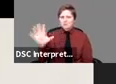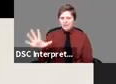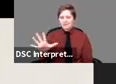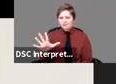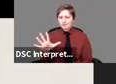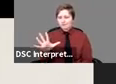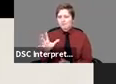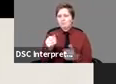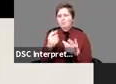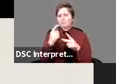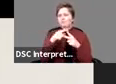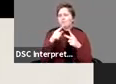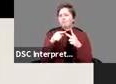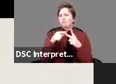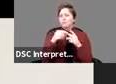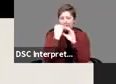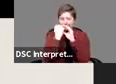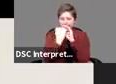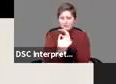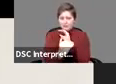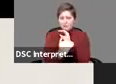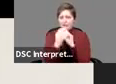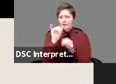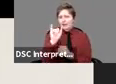419-407-6225. Or you can email